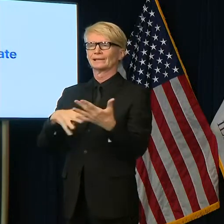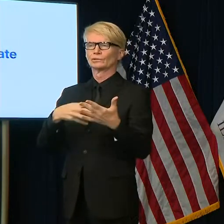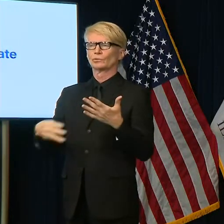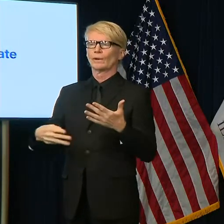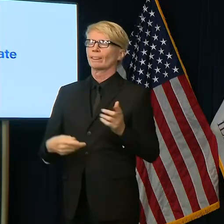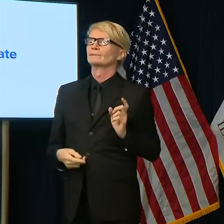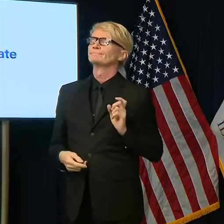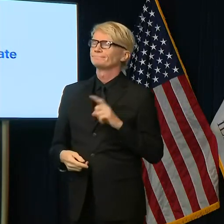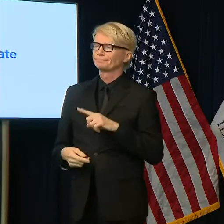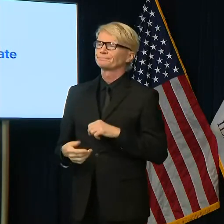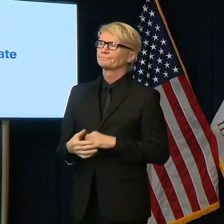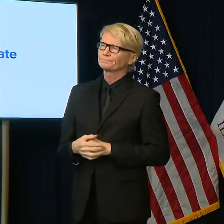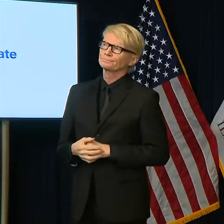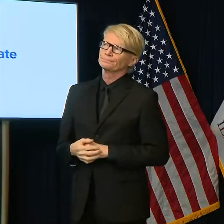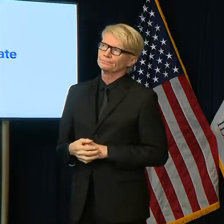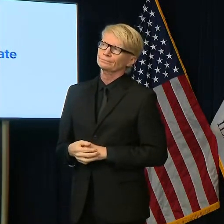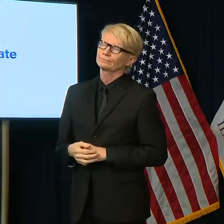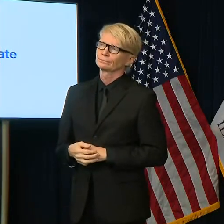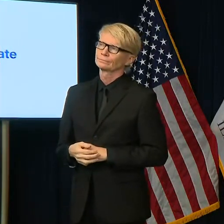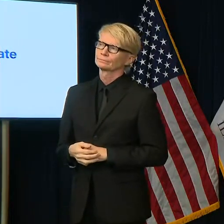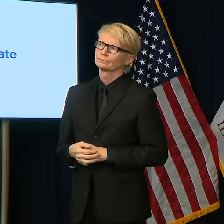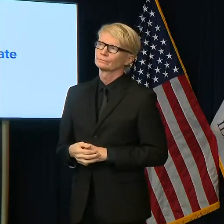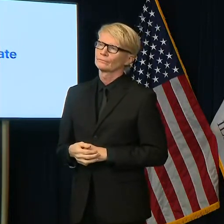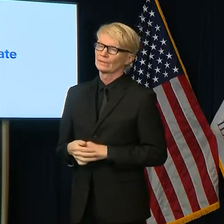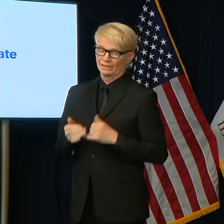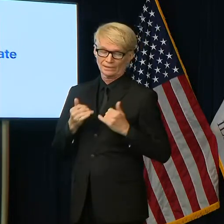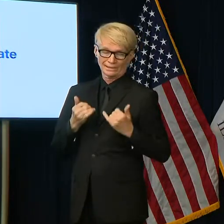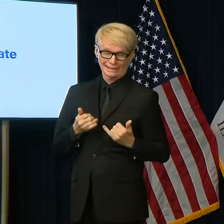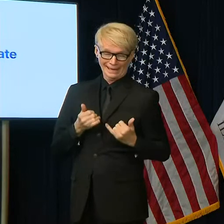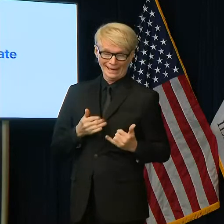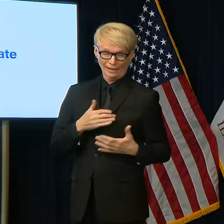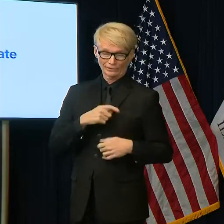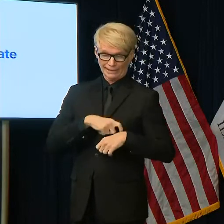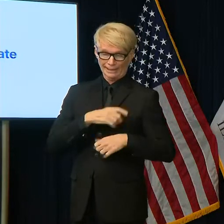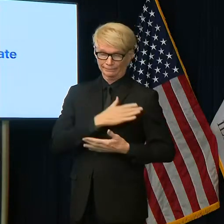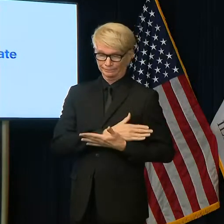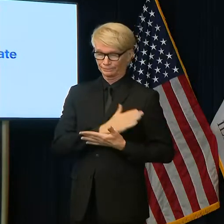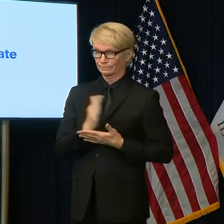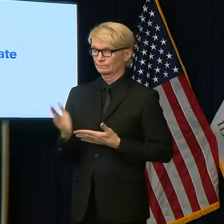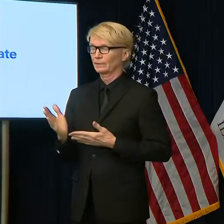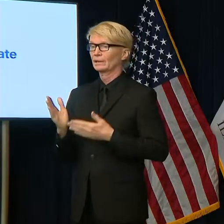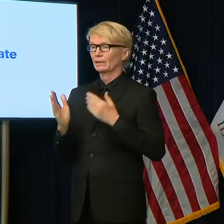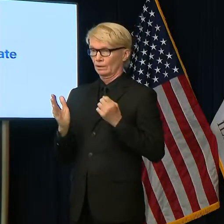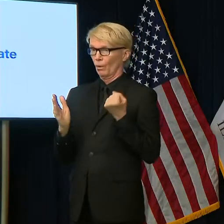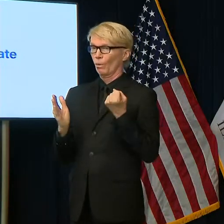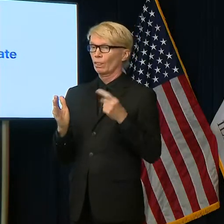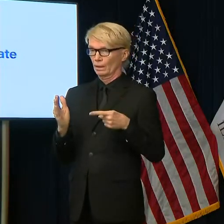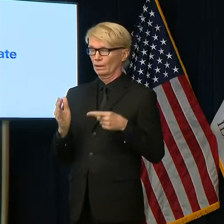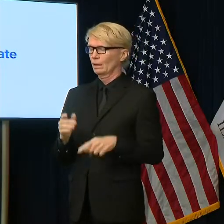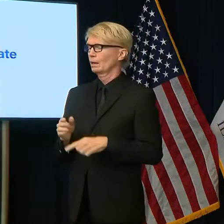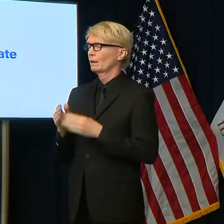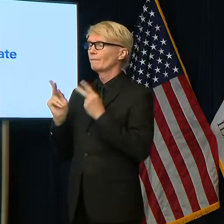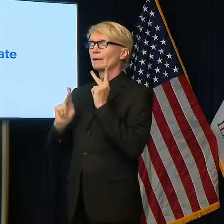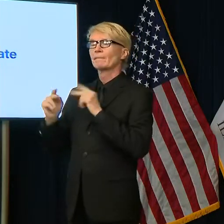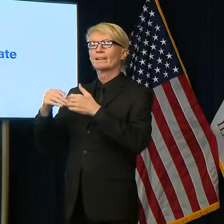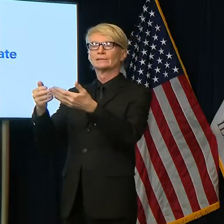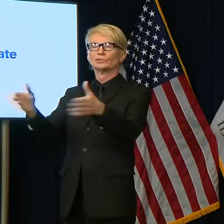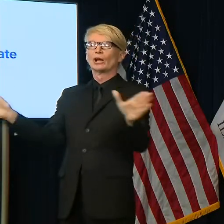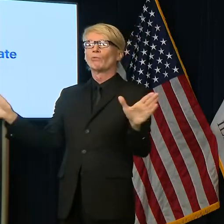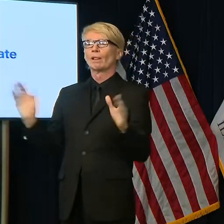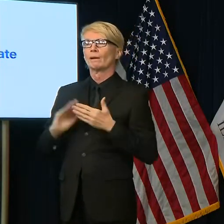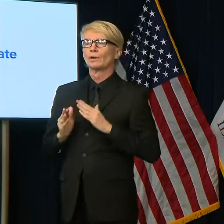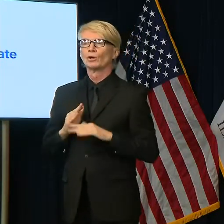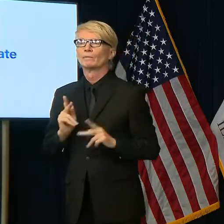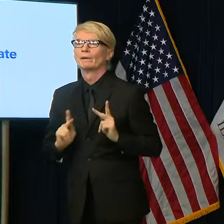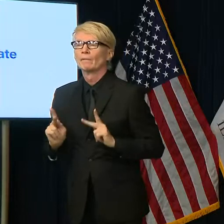So it'll be quite some time between now and the general public having access to vaccines.